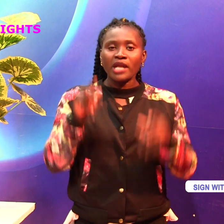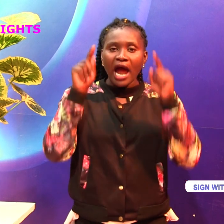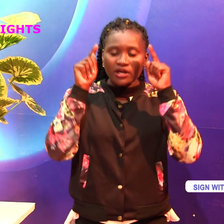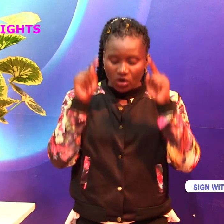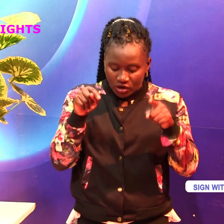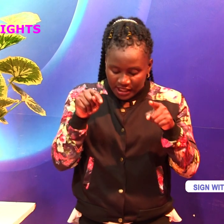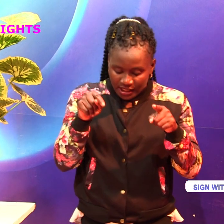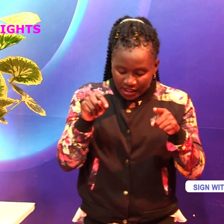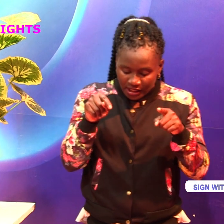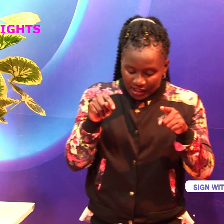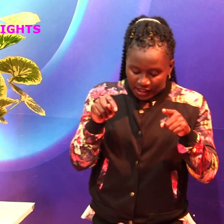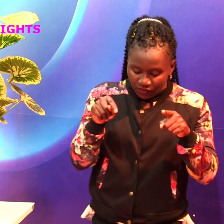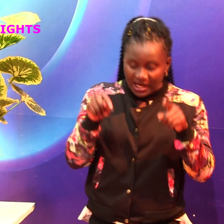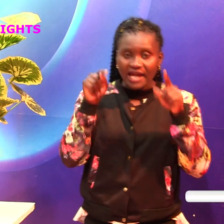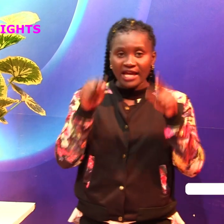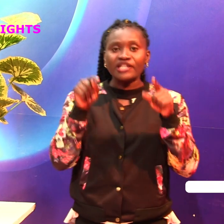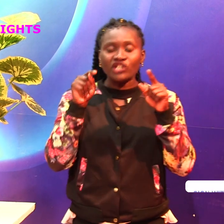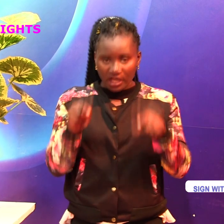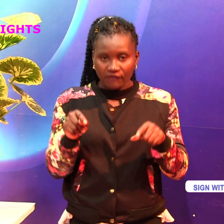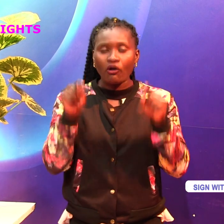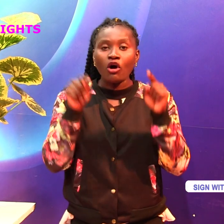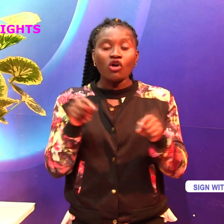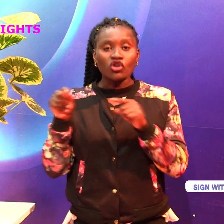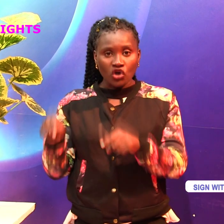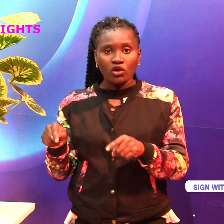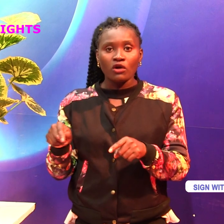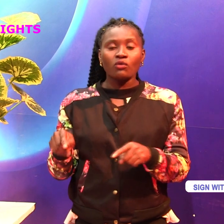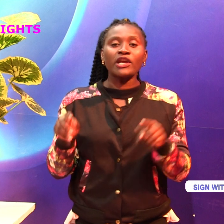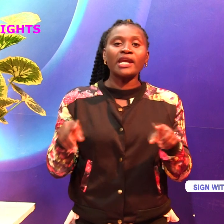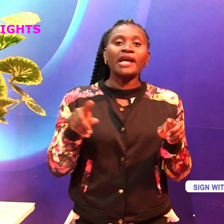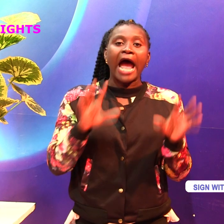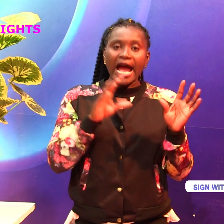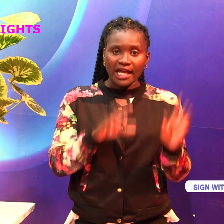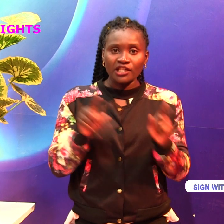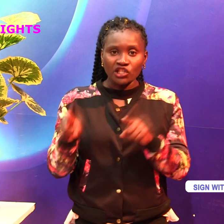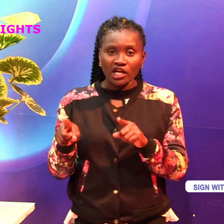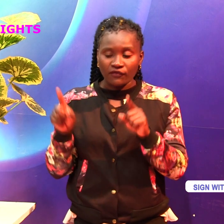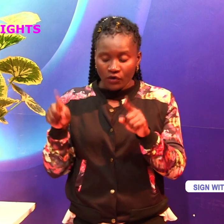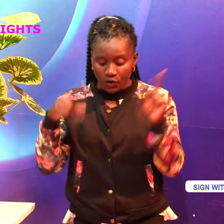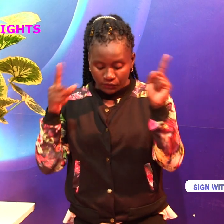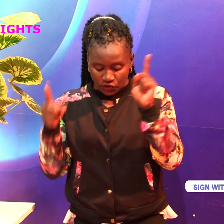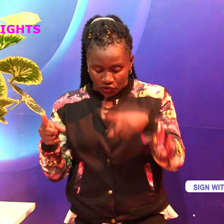a nod, with a head shake for no. With a head shake for no.